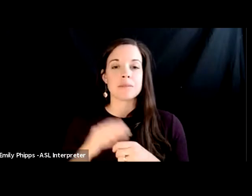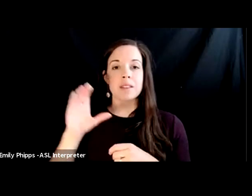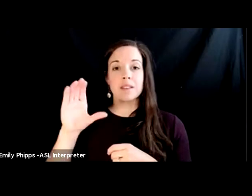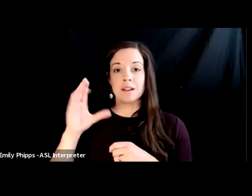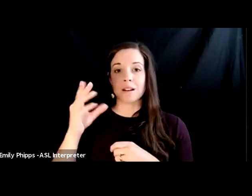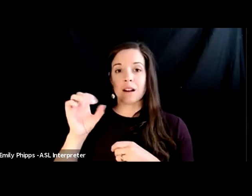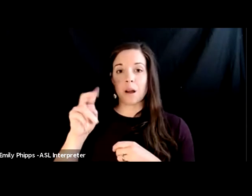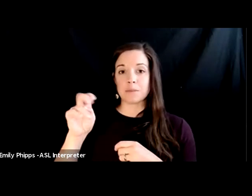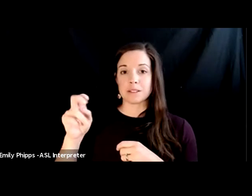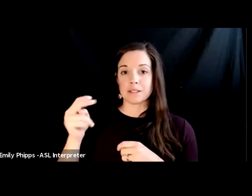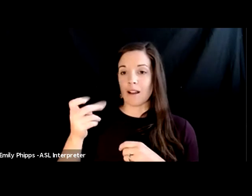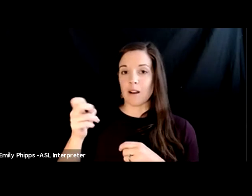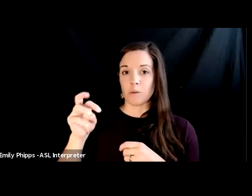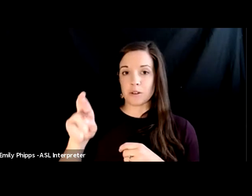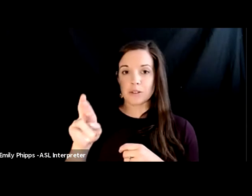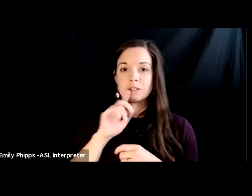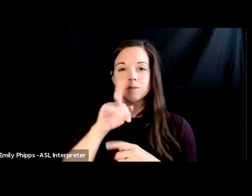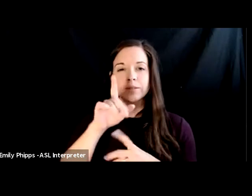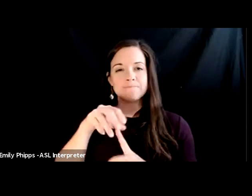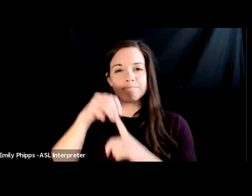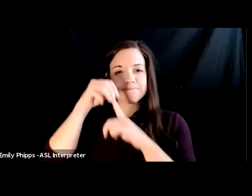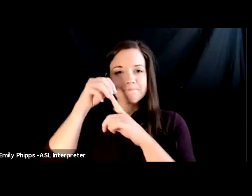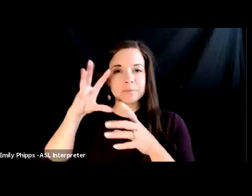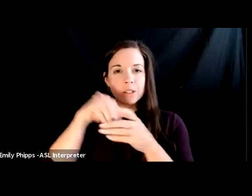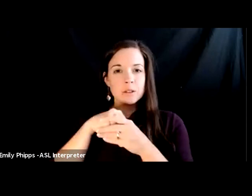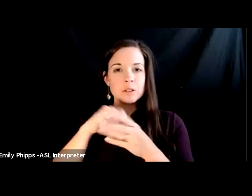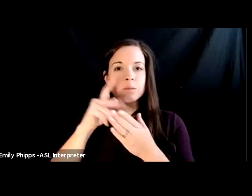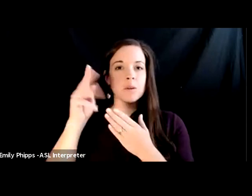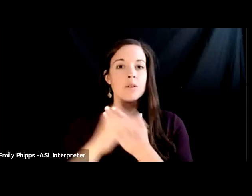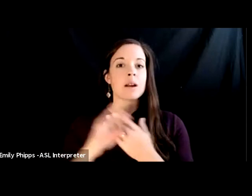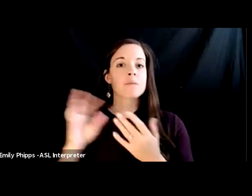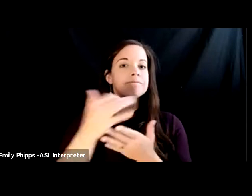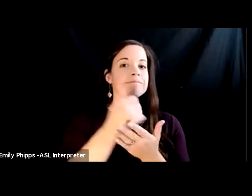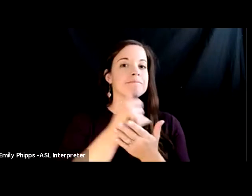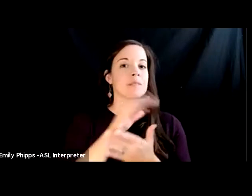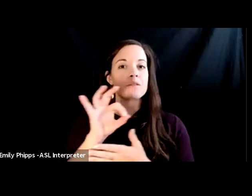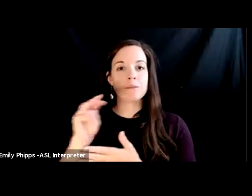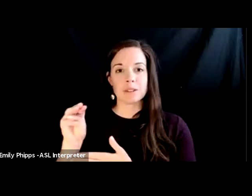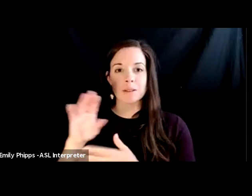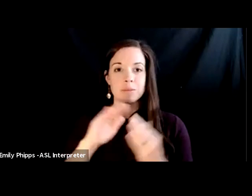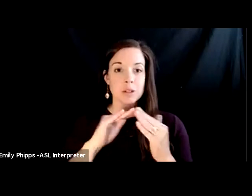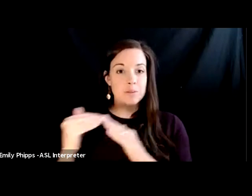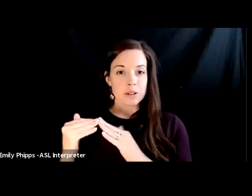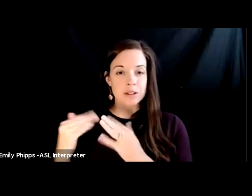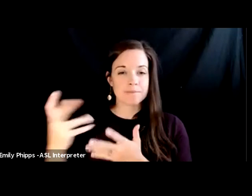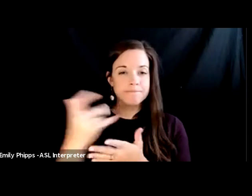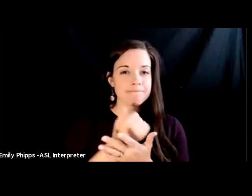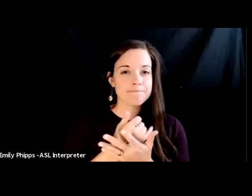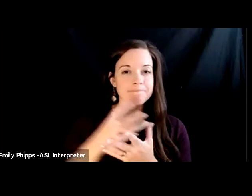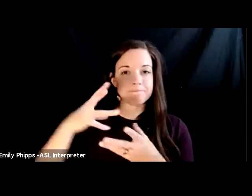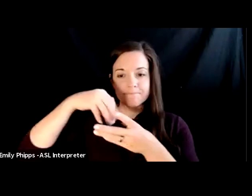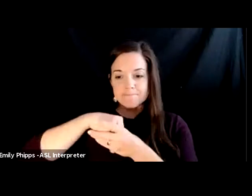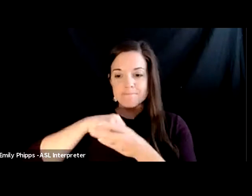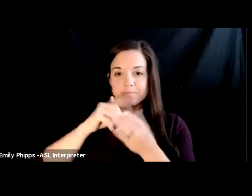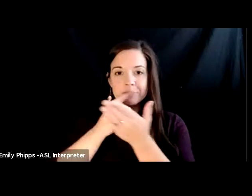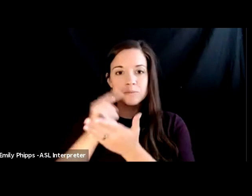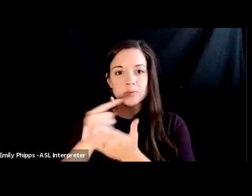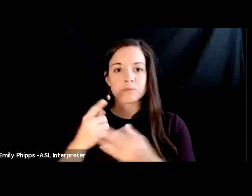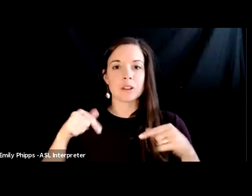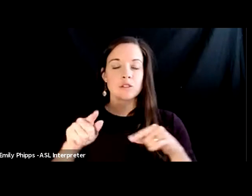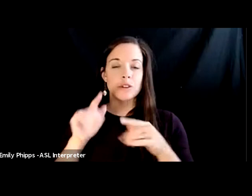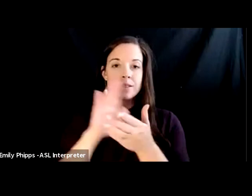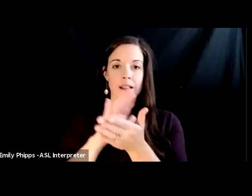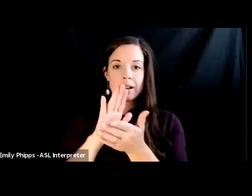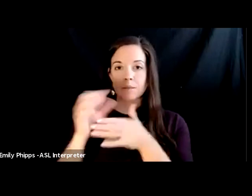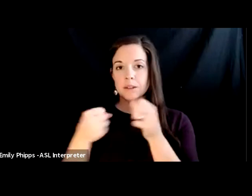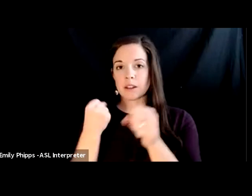is an unique and inclusive program that brings the Franklin and Marshall College community together weekly during the academic year for